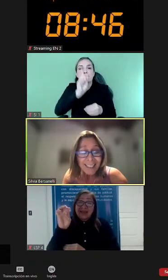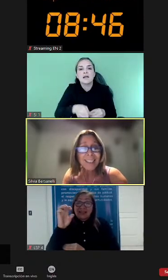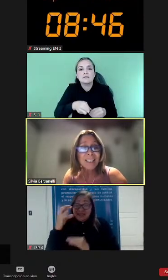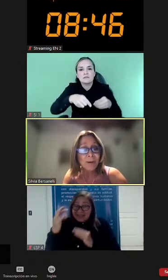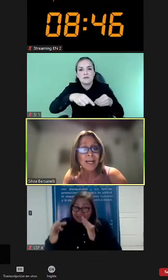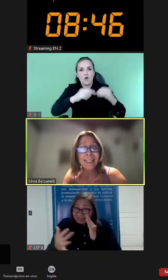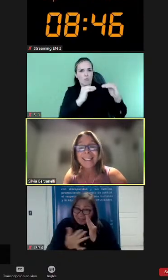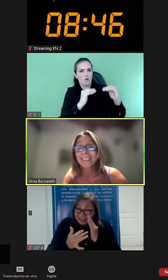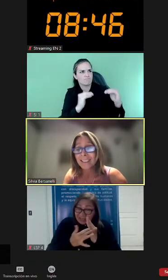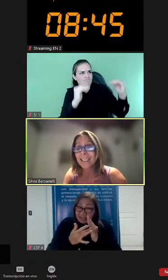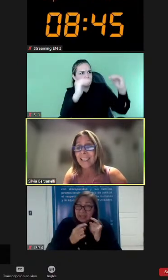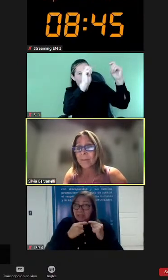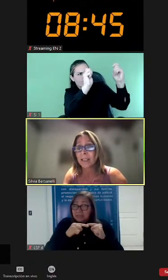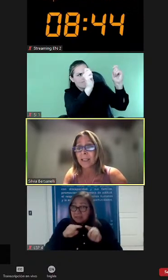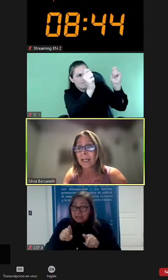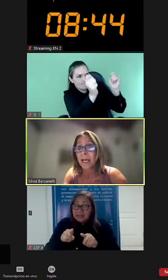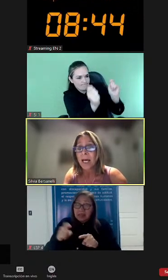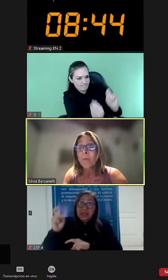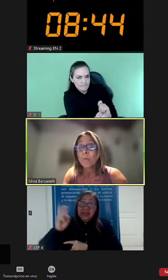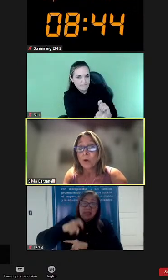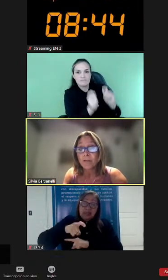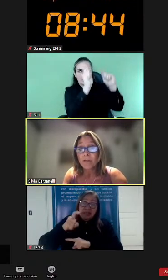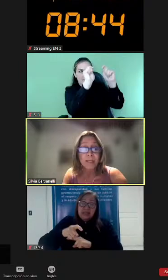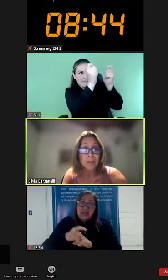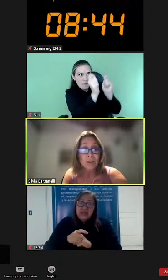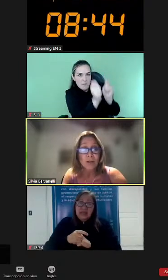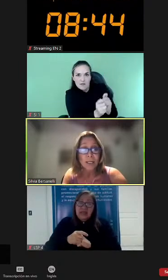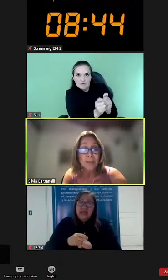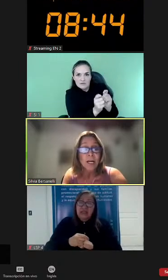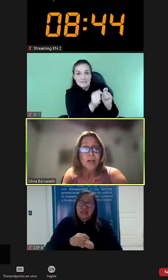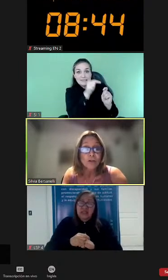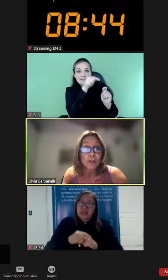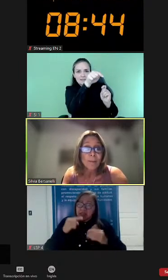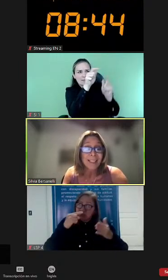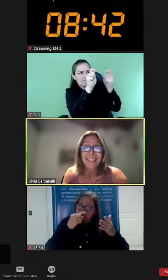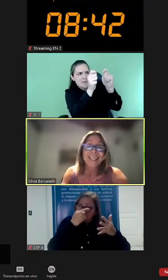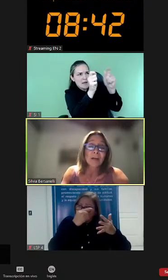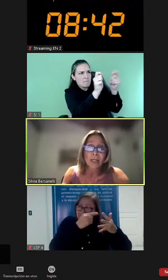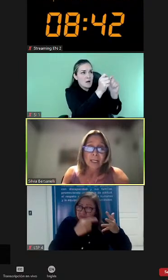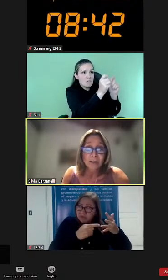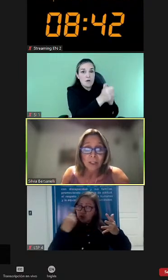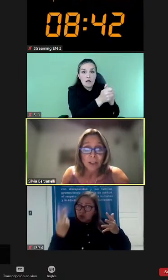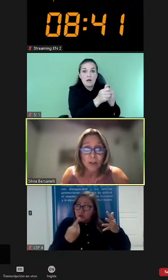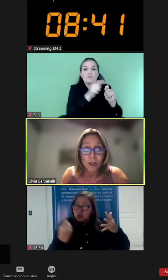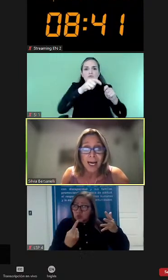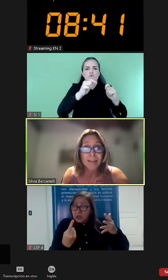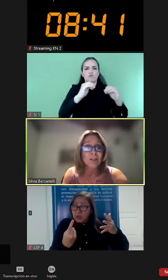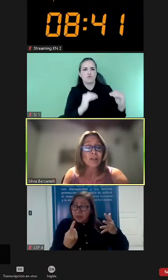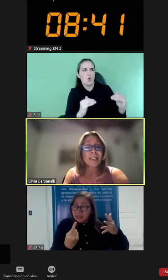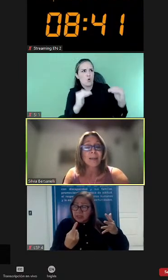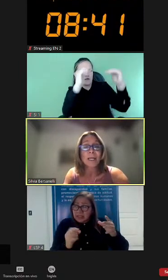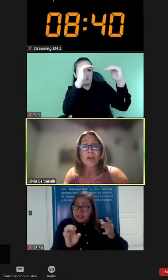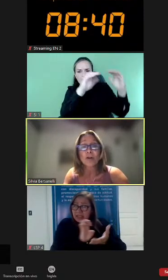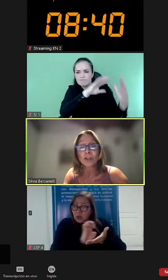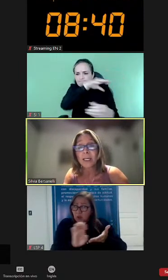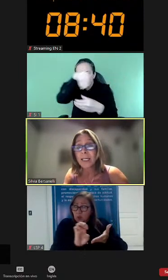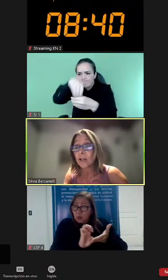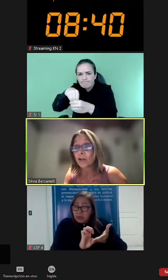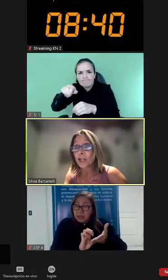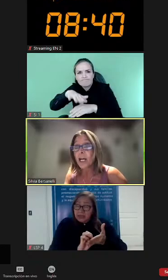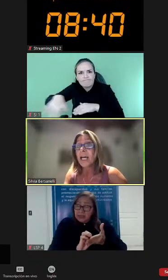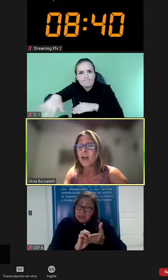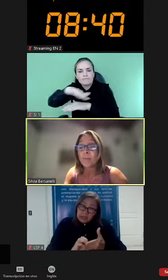reforms that needs to necessarily entail modifications not only at a school